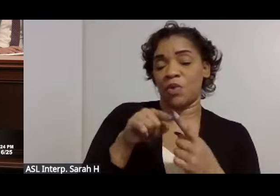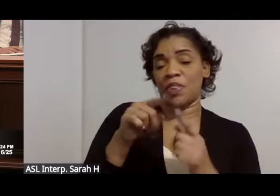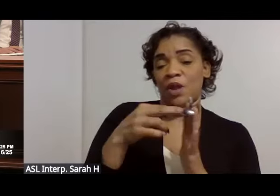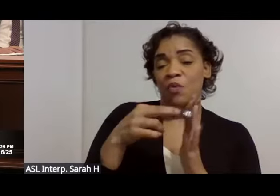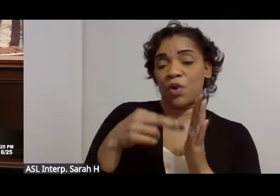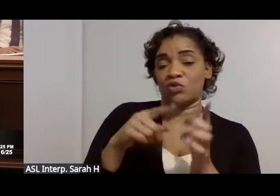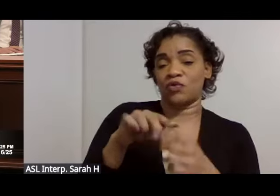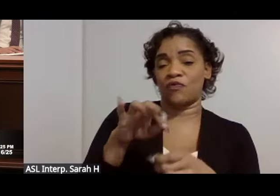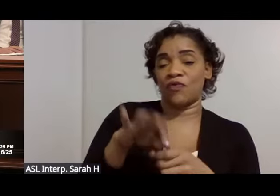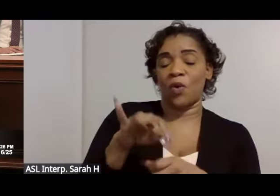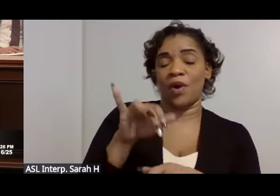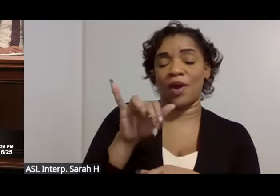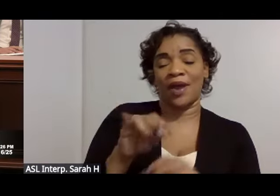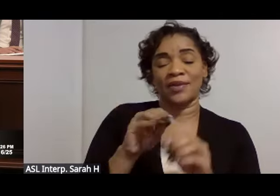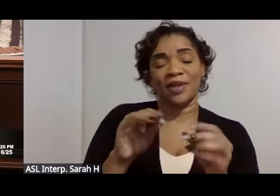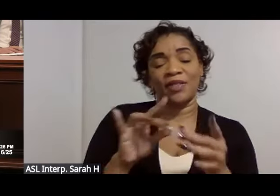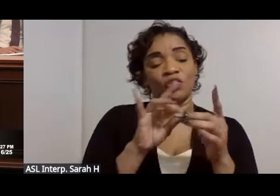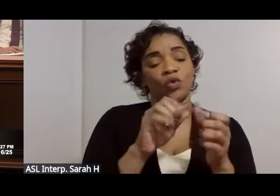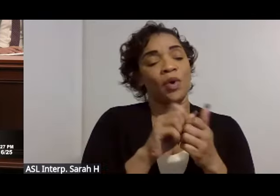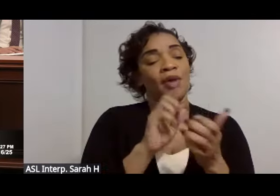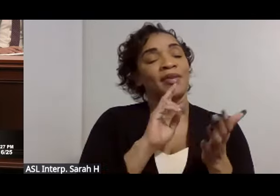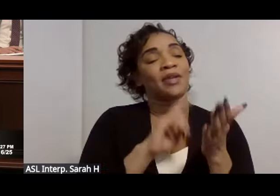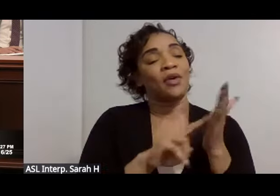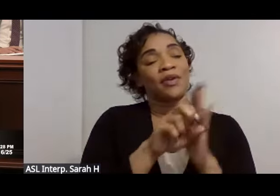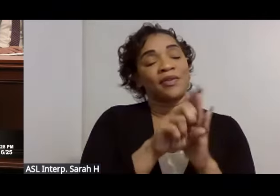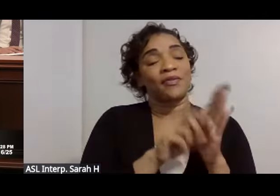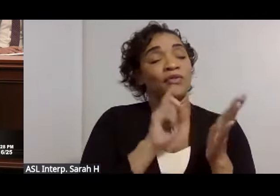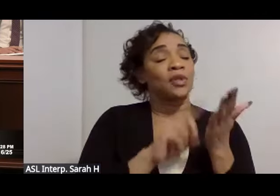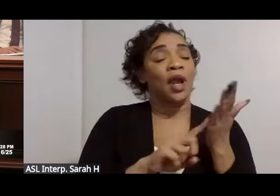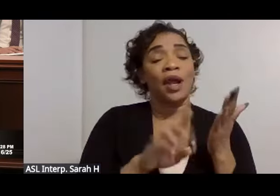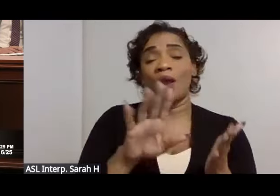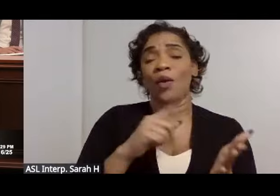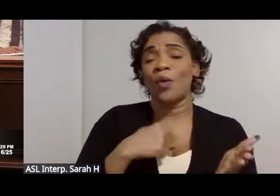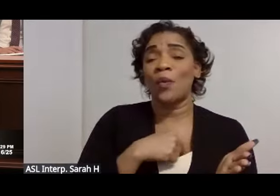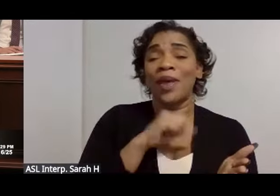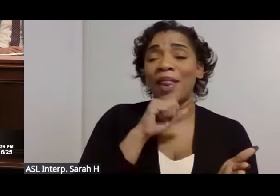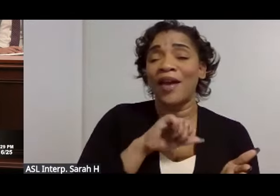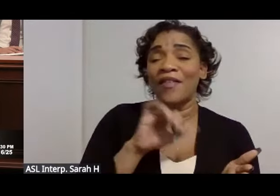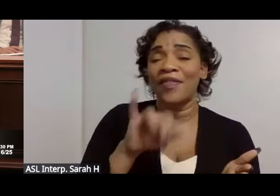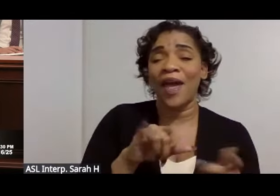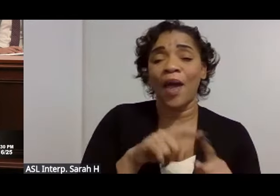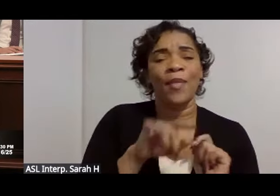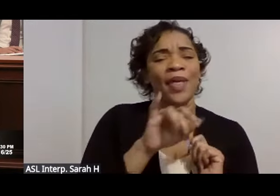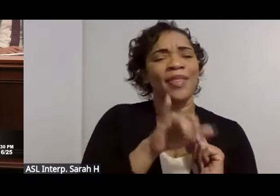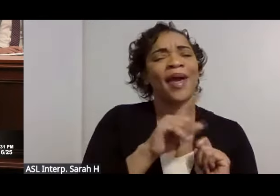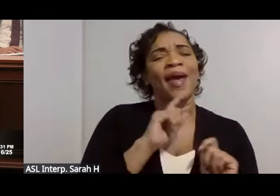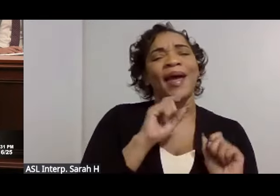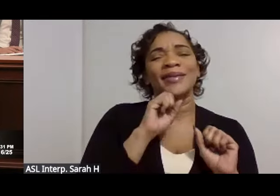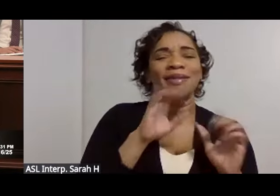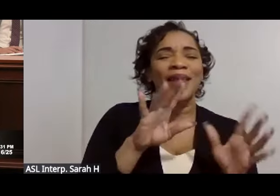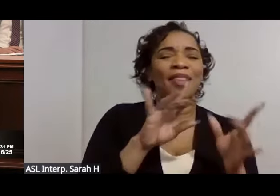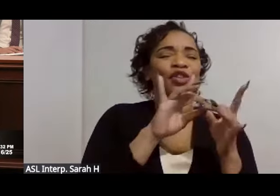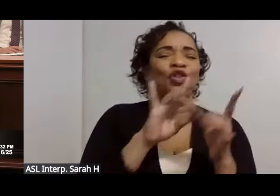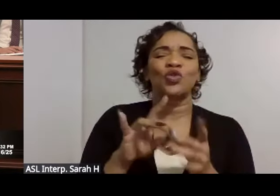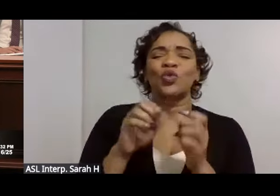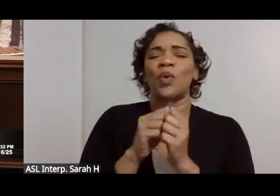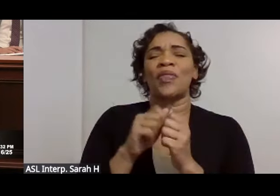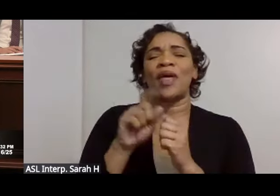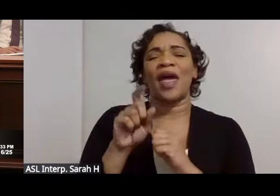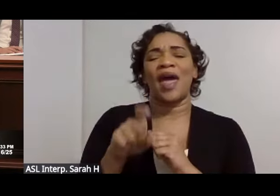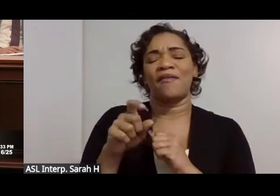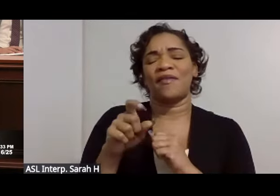State checking. We love the Secretary of State checking, but that has nothing to do with this, with having to have a separate federal